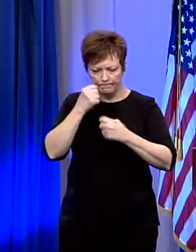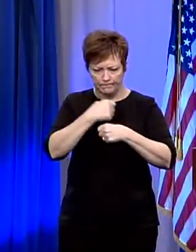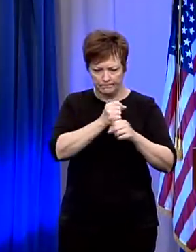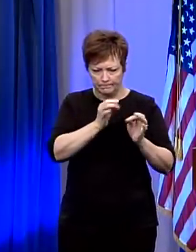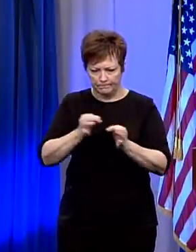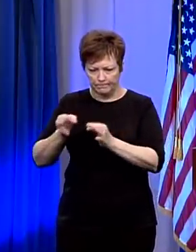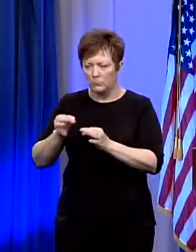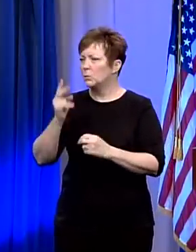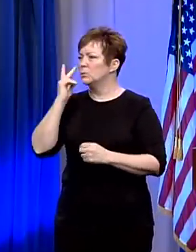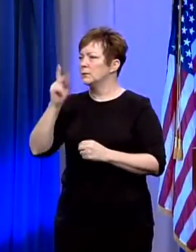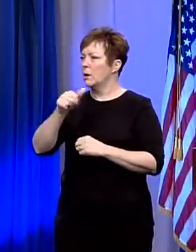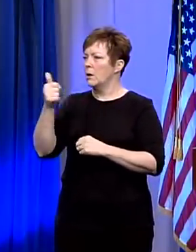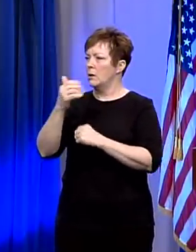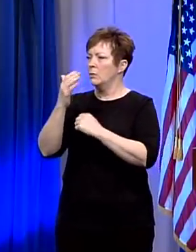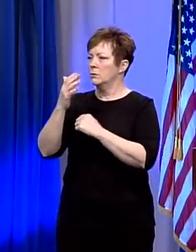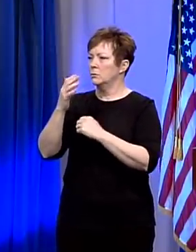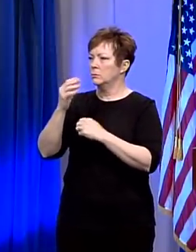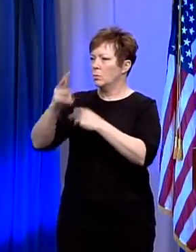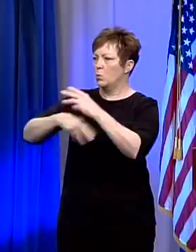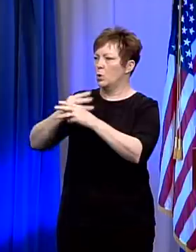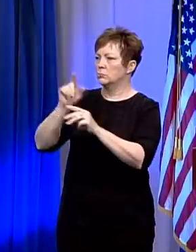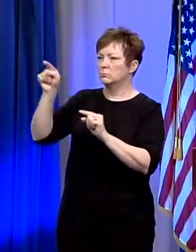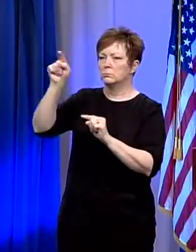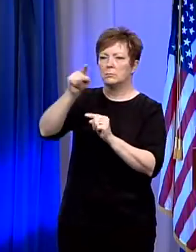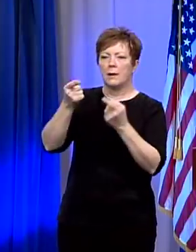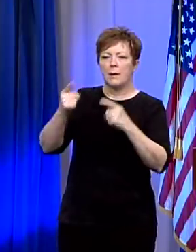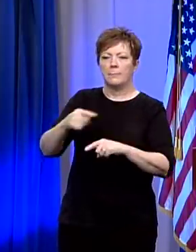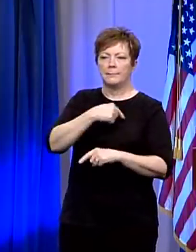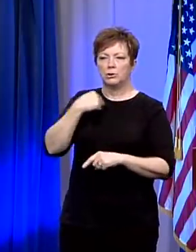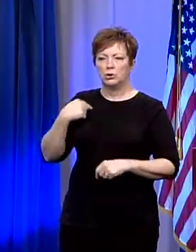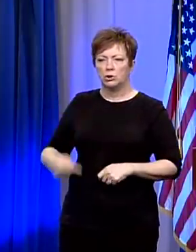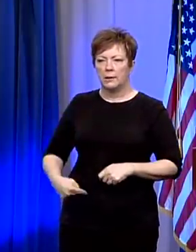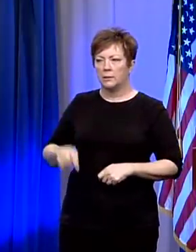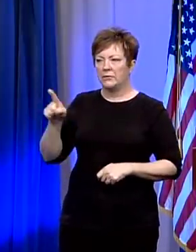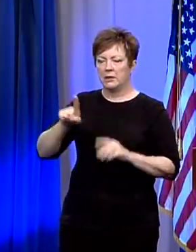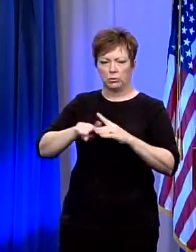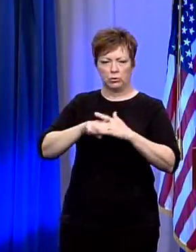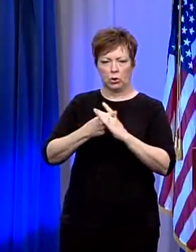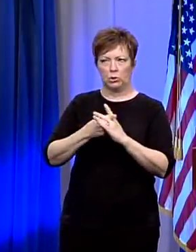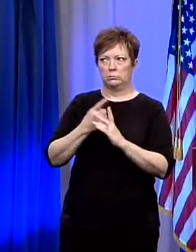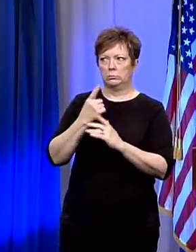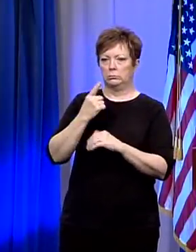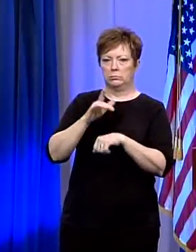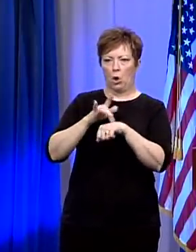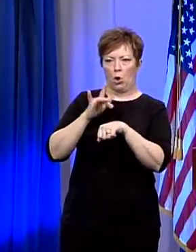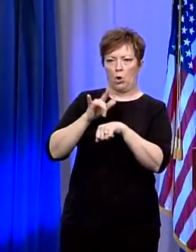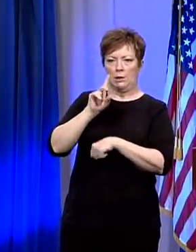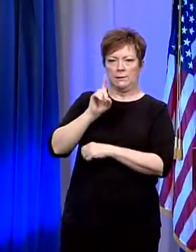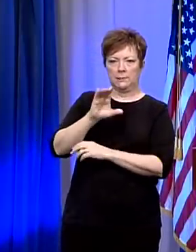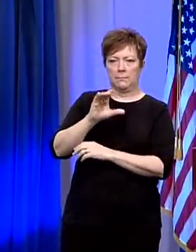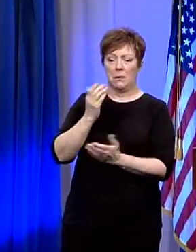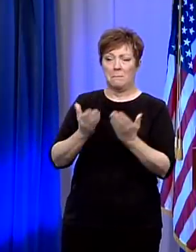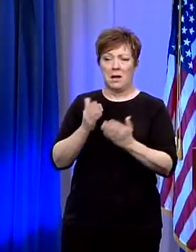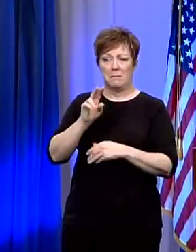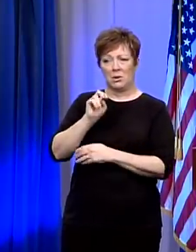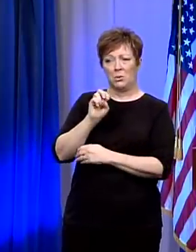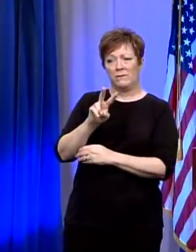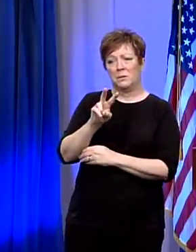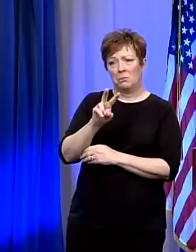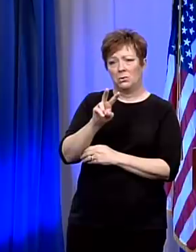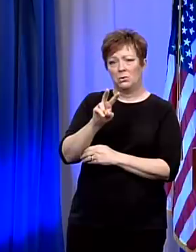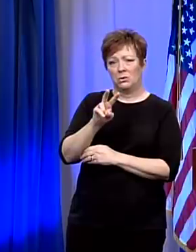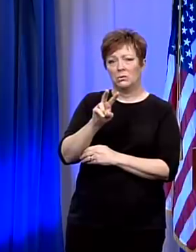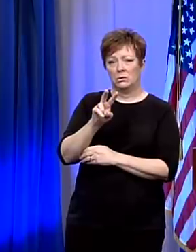other parts of the world. We see what's happened in China. Their cases probably started in at least early December, but maybe even in